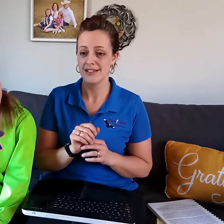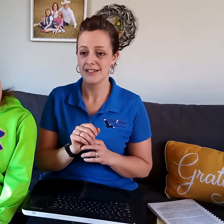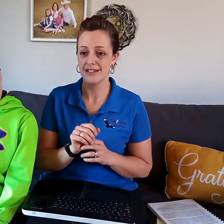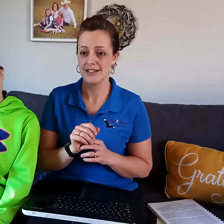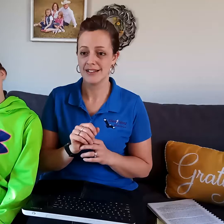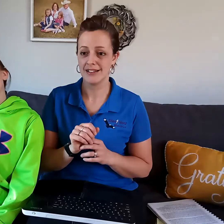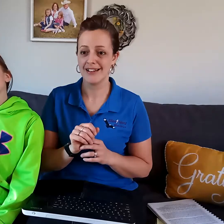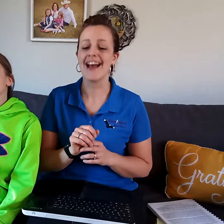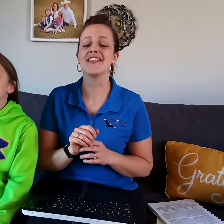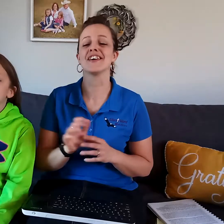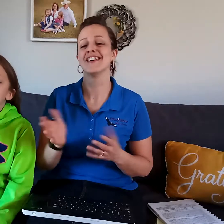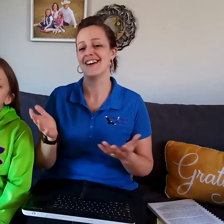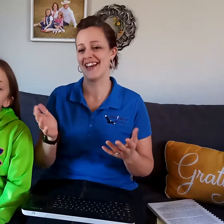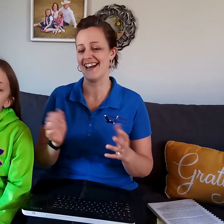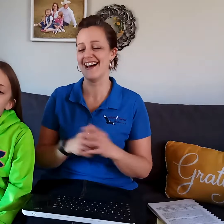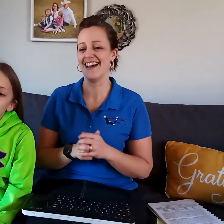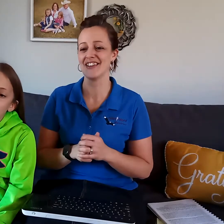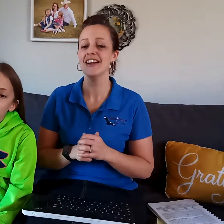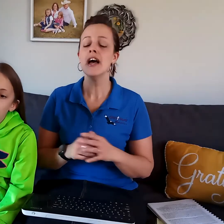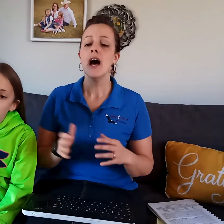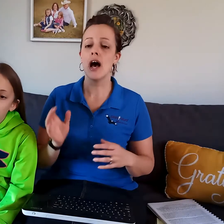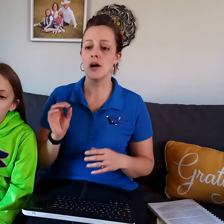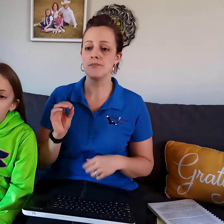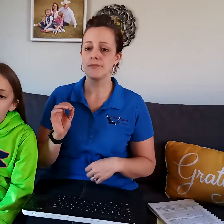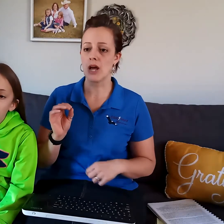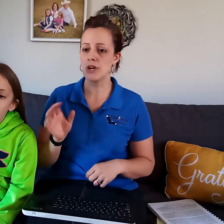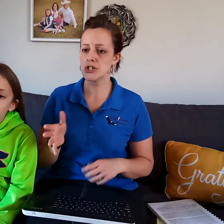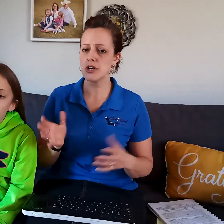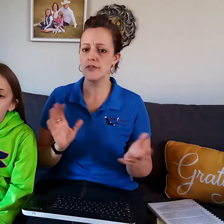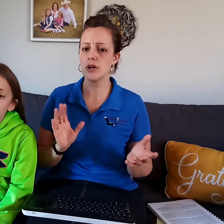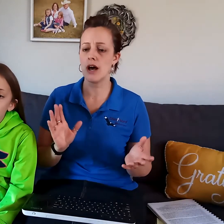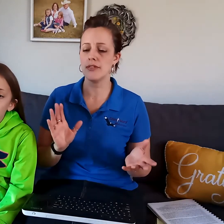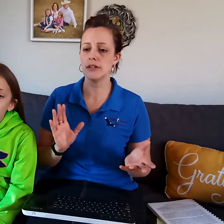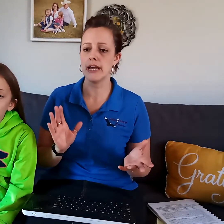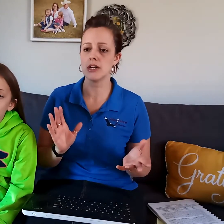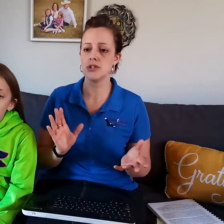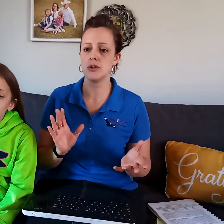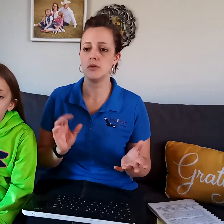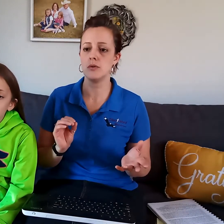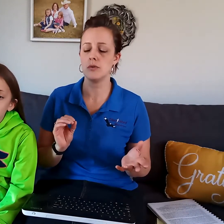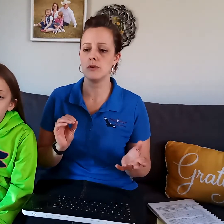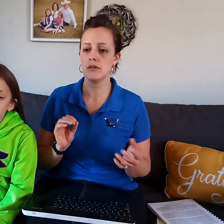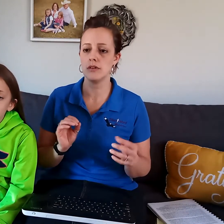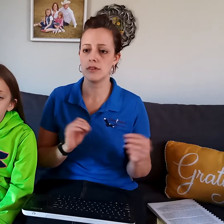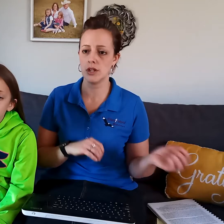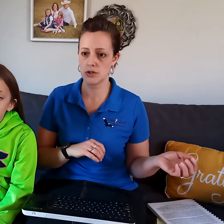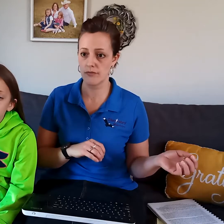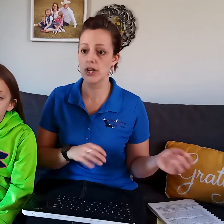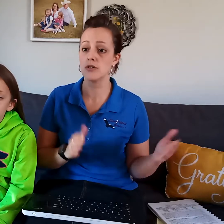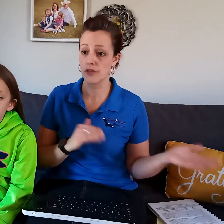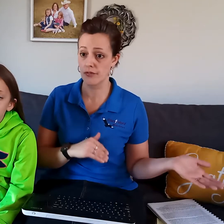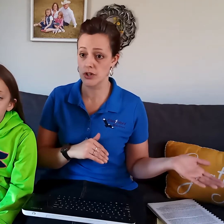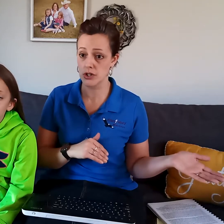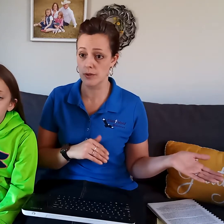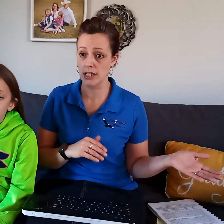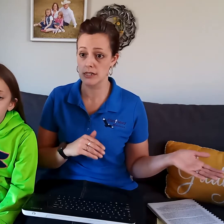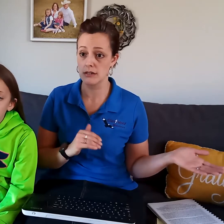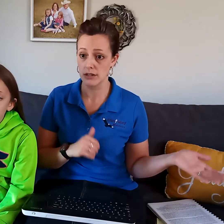It's Heather. Heather. Okay, hi Heather. I'm not sure if you got the link to the YouTube videos for the first 2 weeks. Yeah. You did?